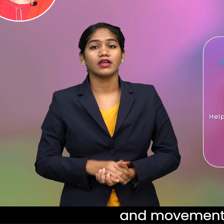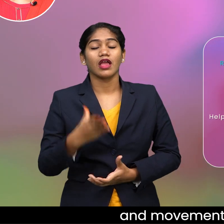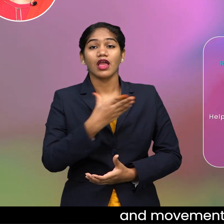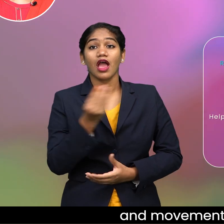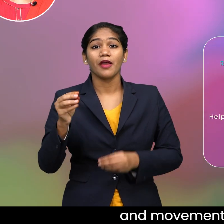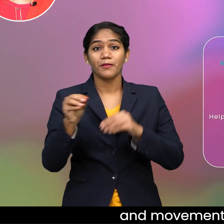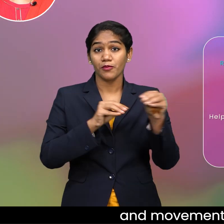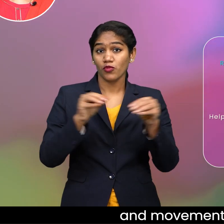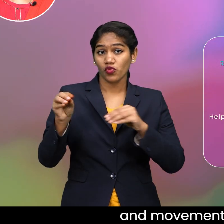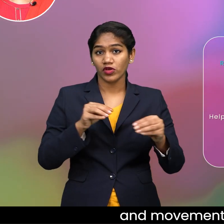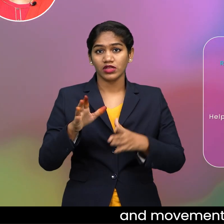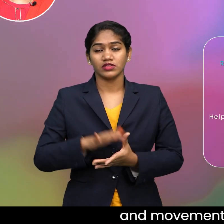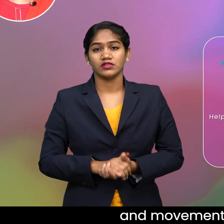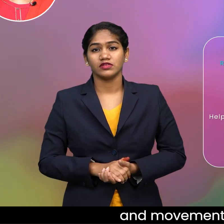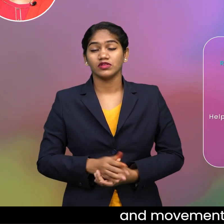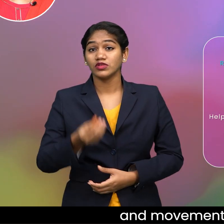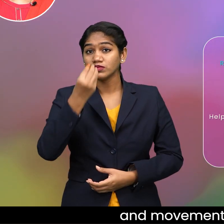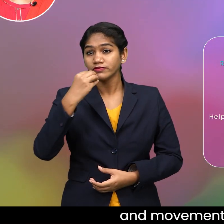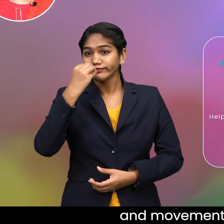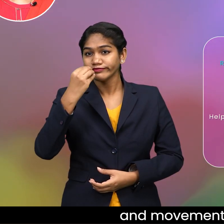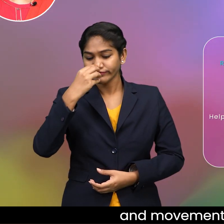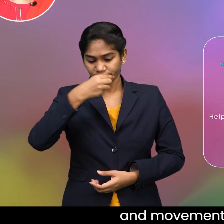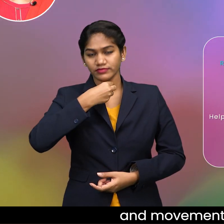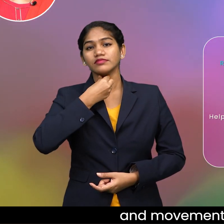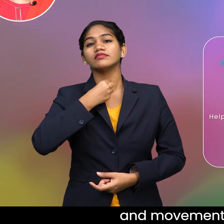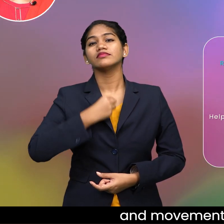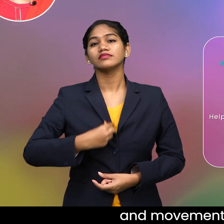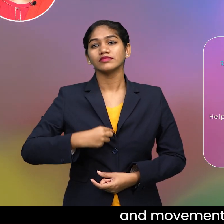and movements of the digestive tract